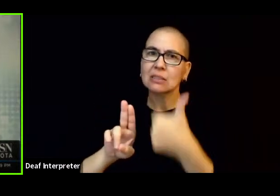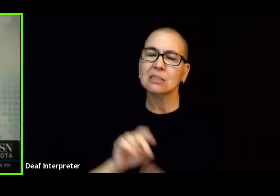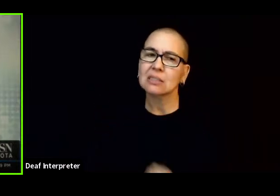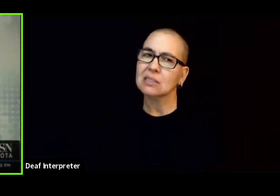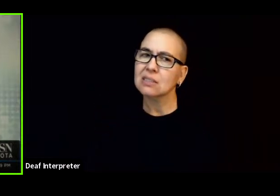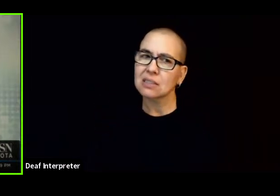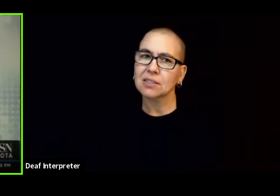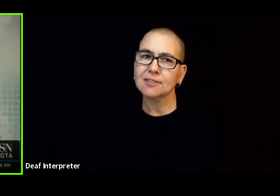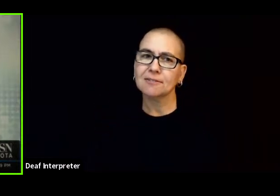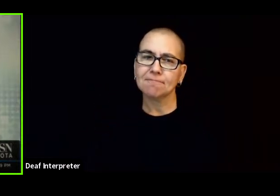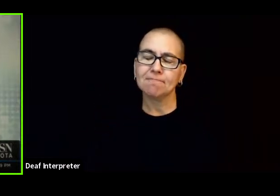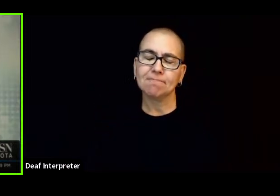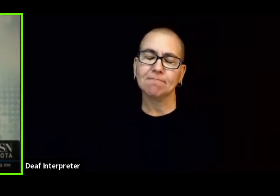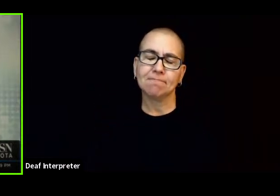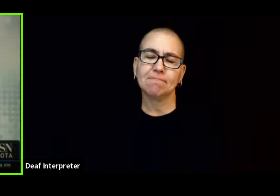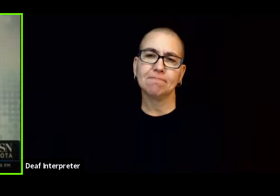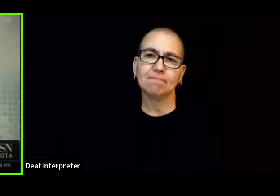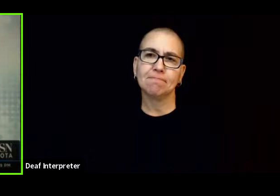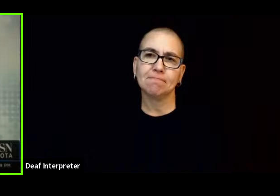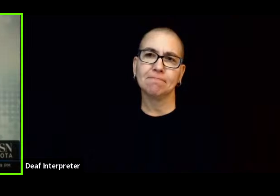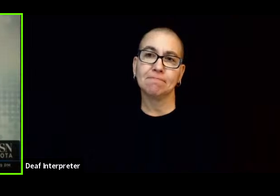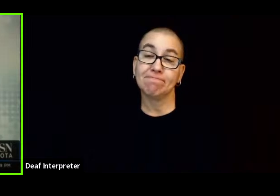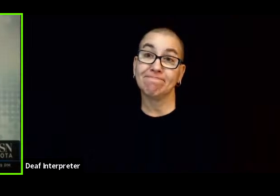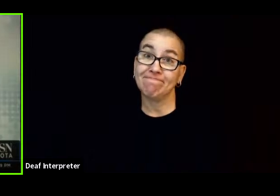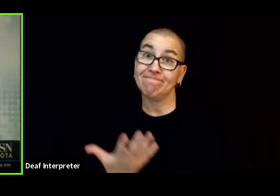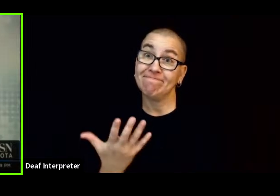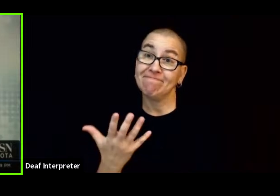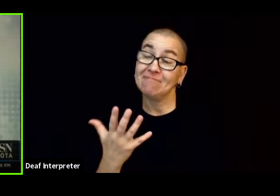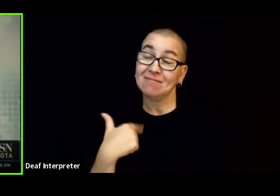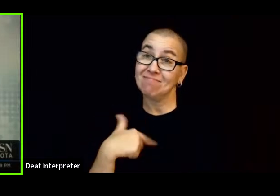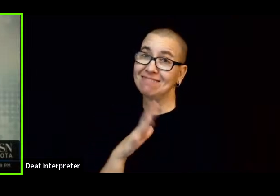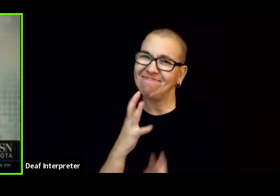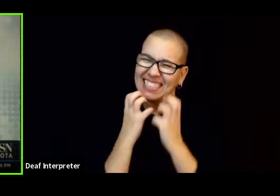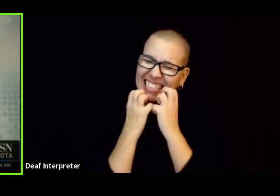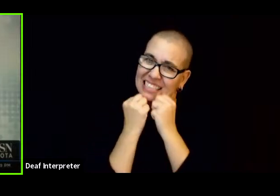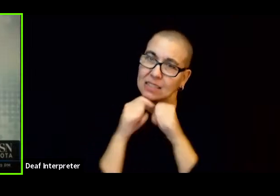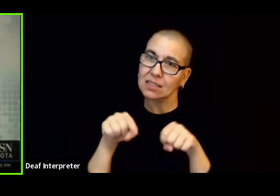we have in Minnesota that is somewhat unique among our peers.